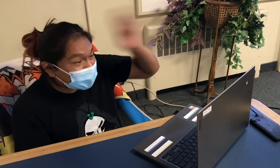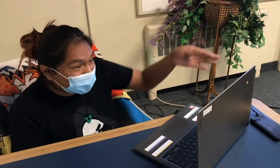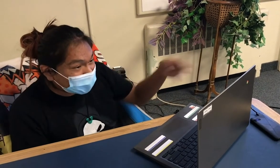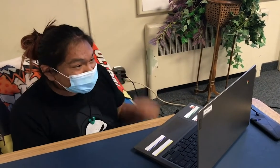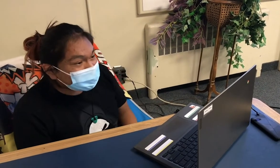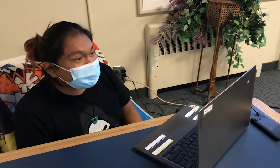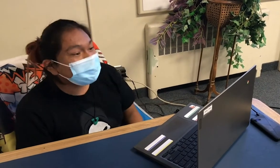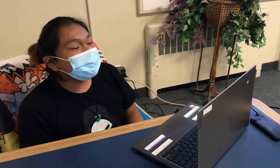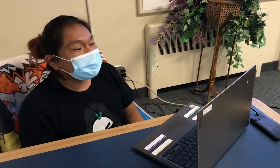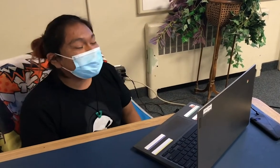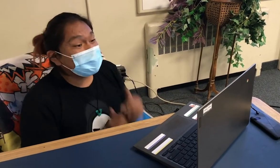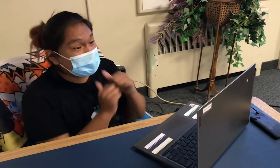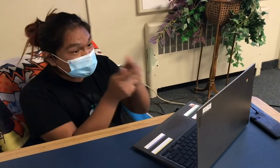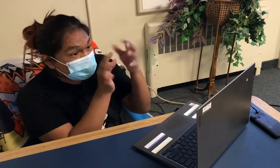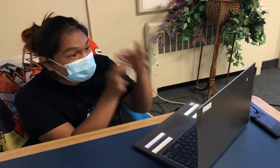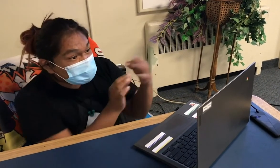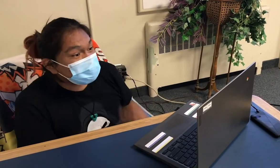norm. Hello, how are you?